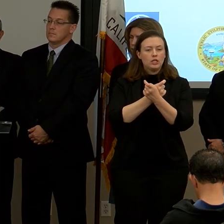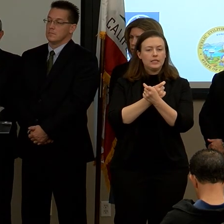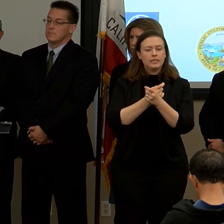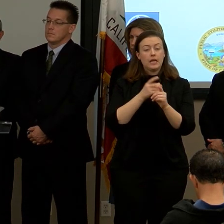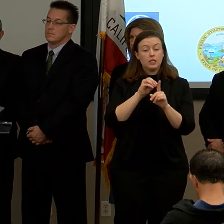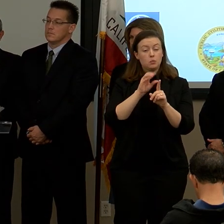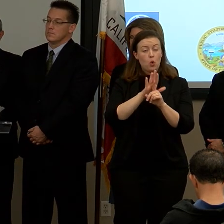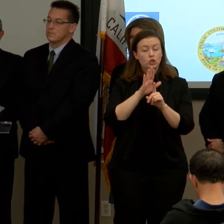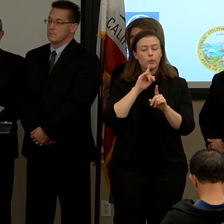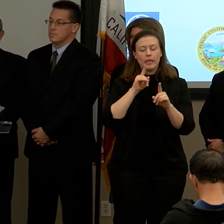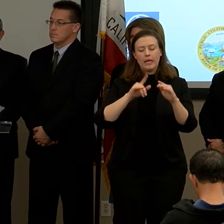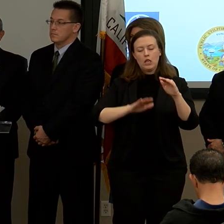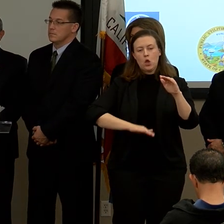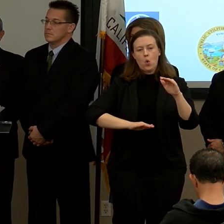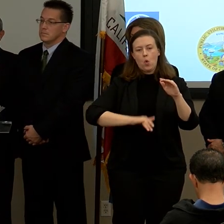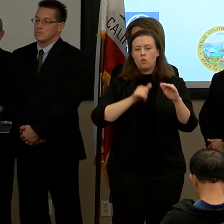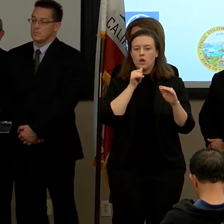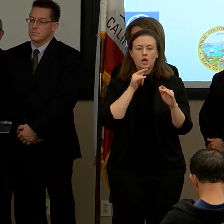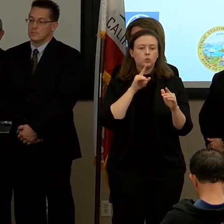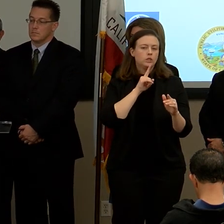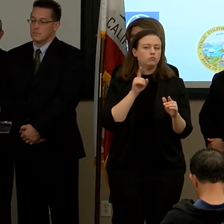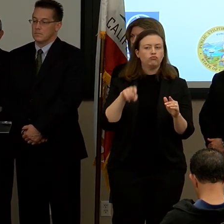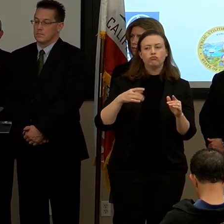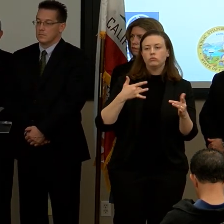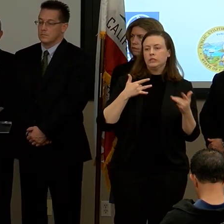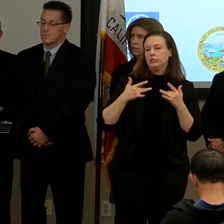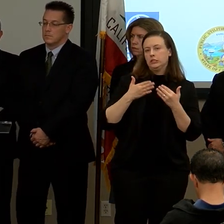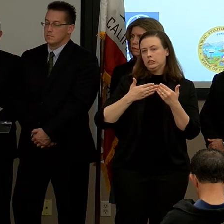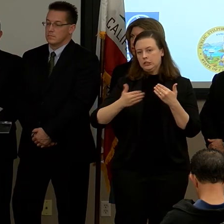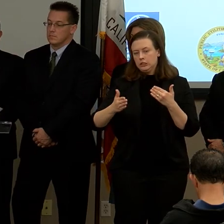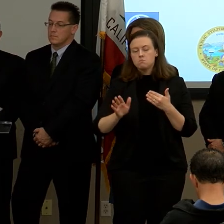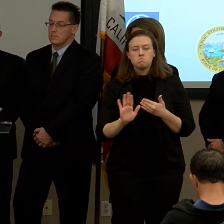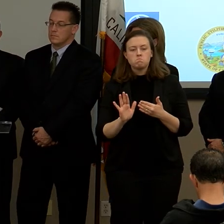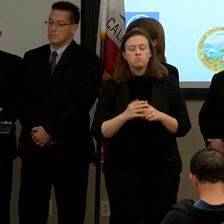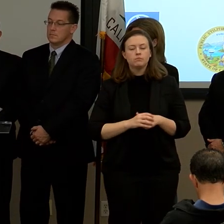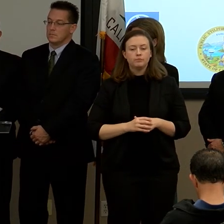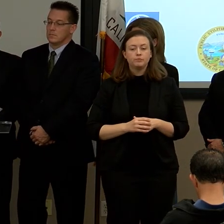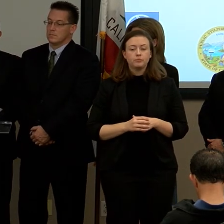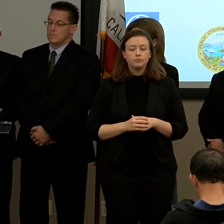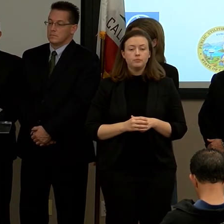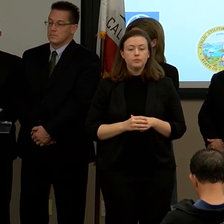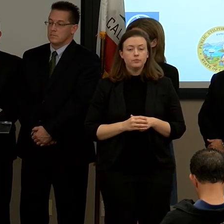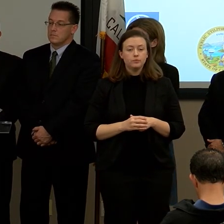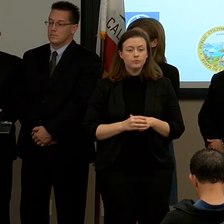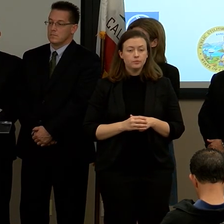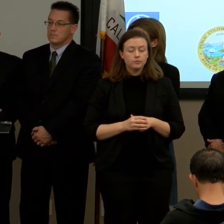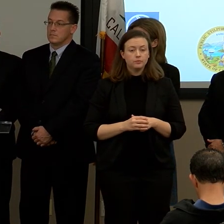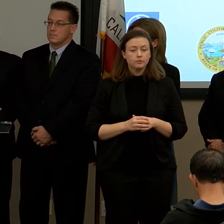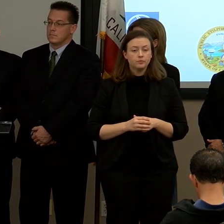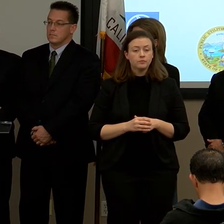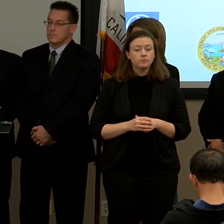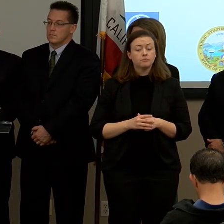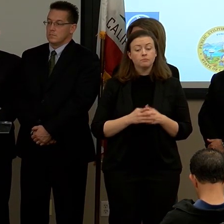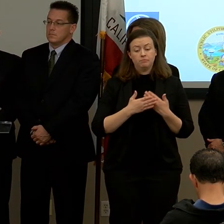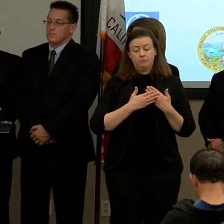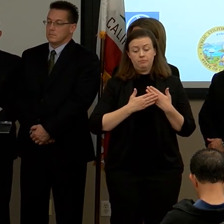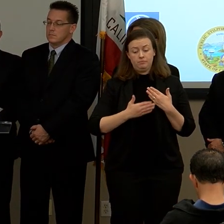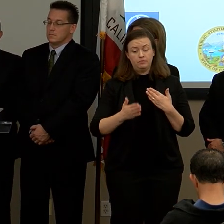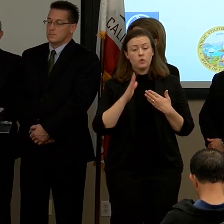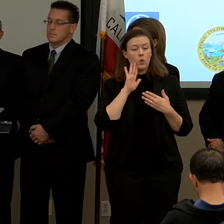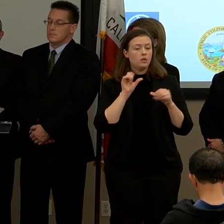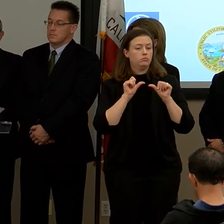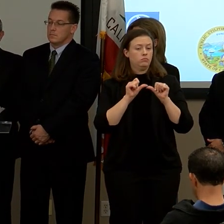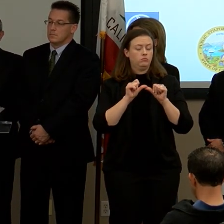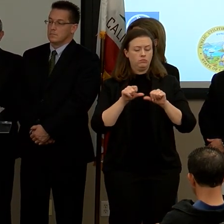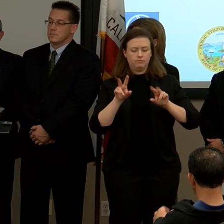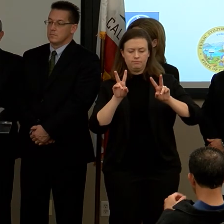low to be of concern. Going forward, we will continue to look at the air quality